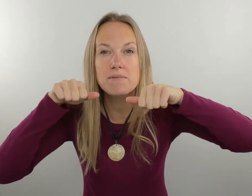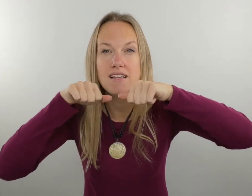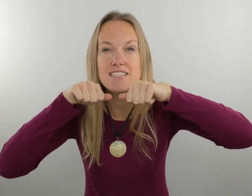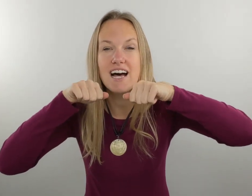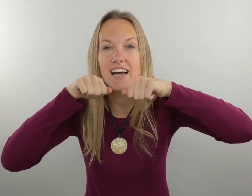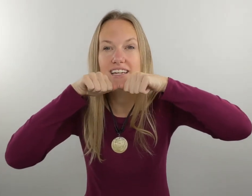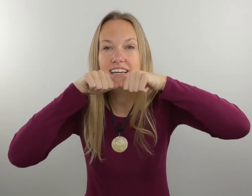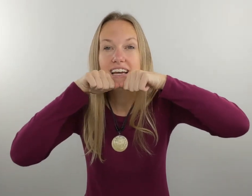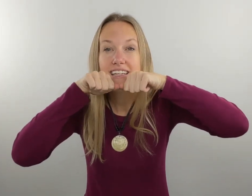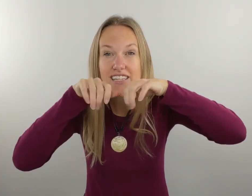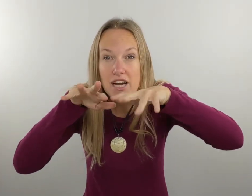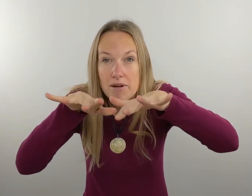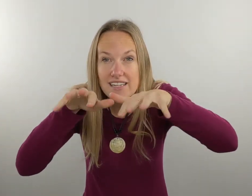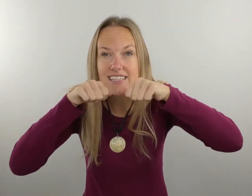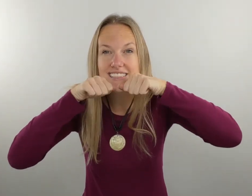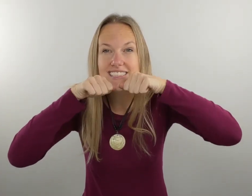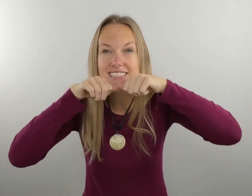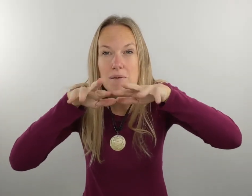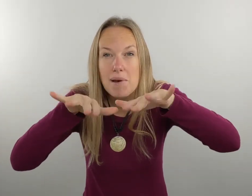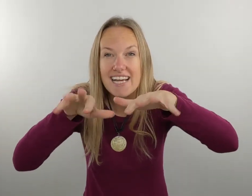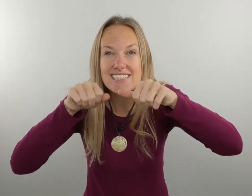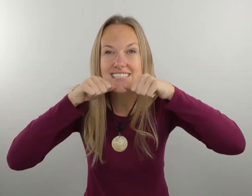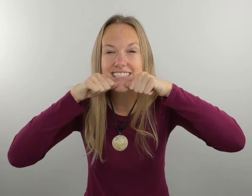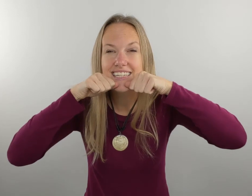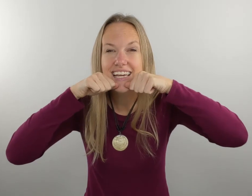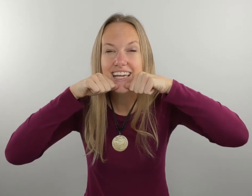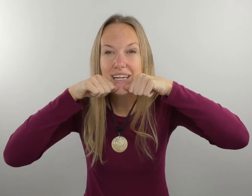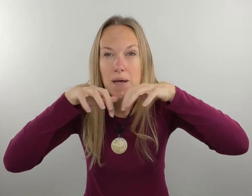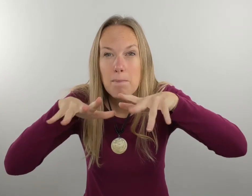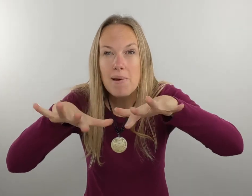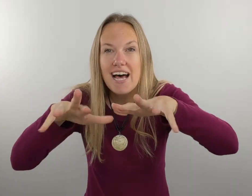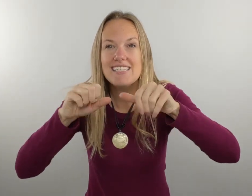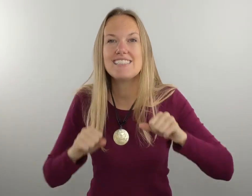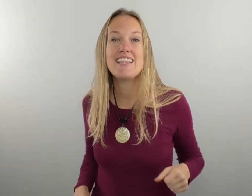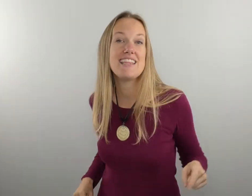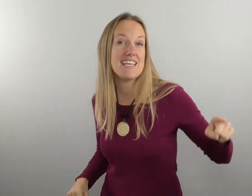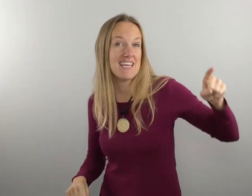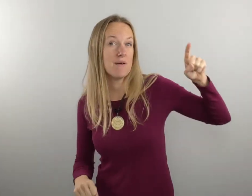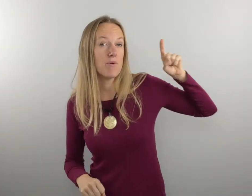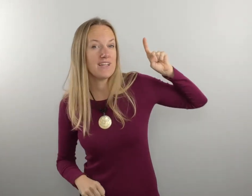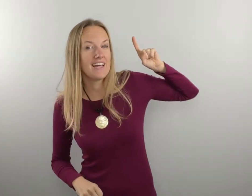the side. And then you come out like this. Bless. Okay, bless. And then Thee, pointing to